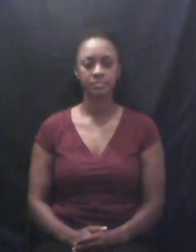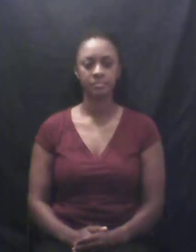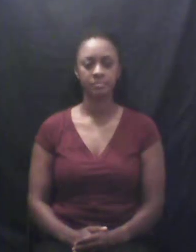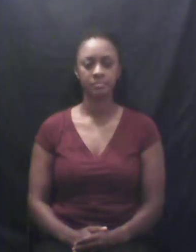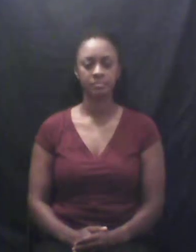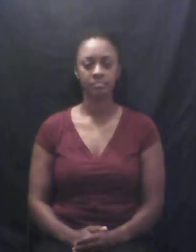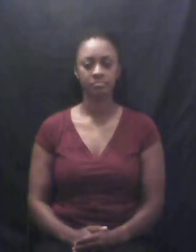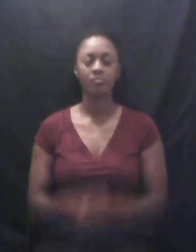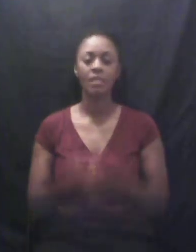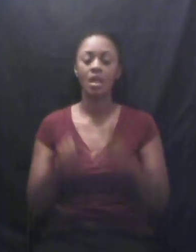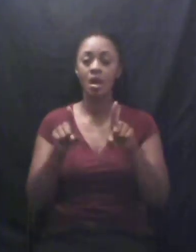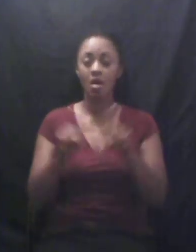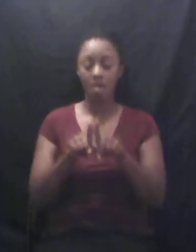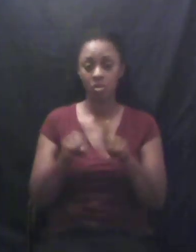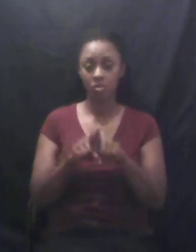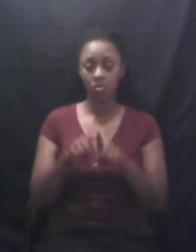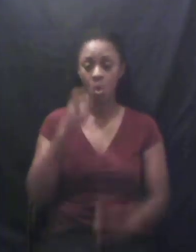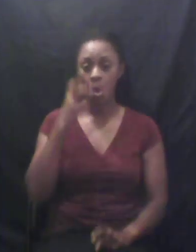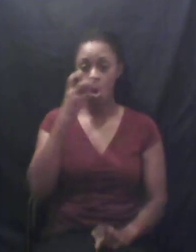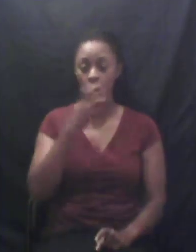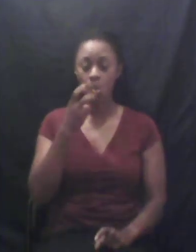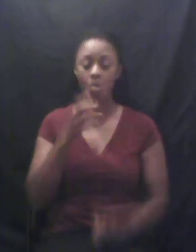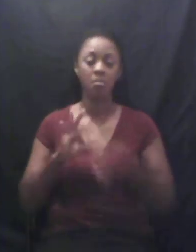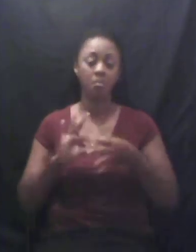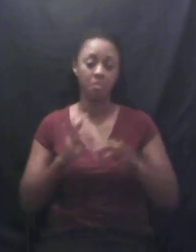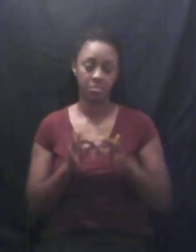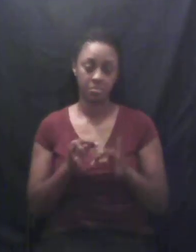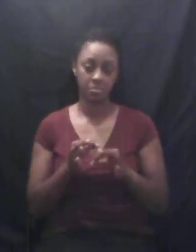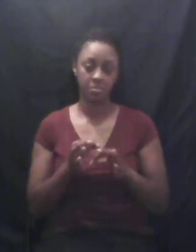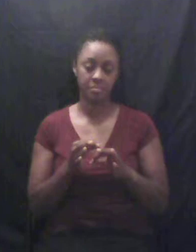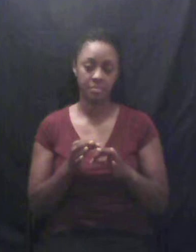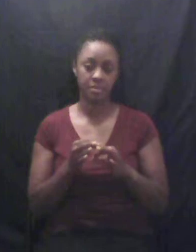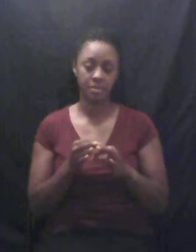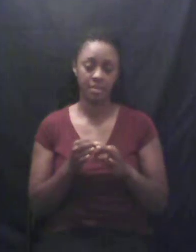Also, oral interpreting might include voicing over the consumer.